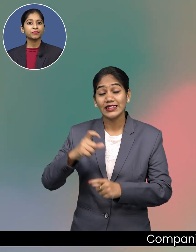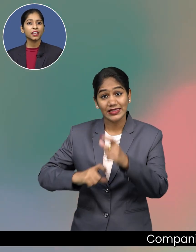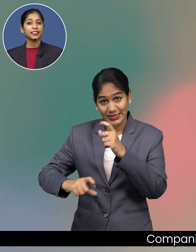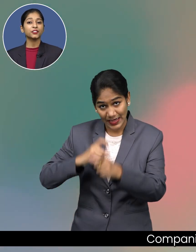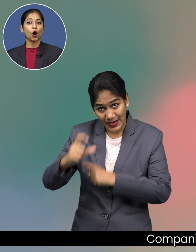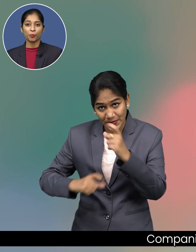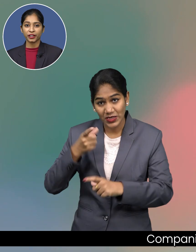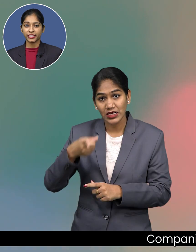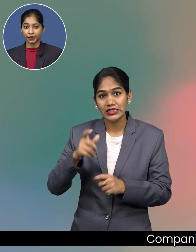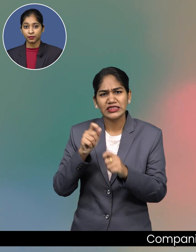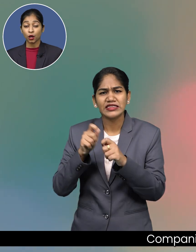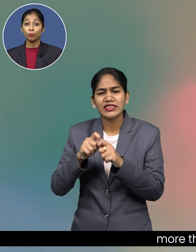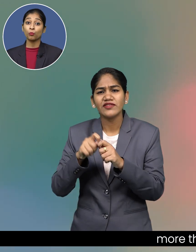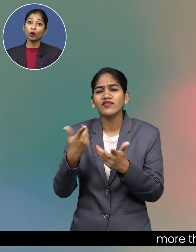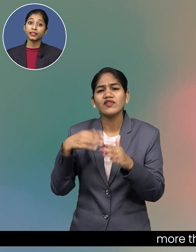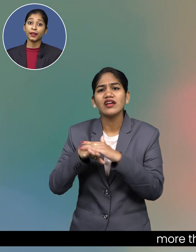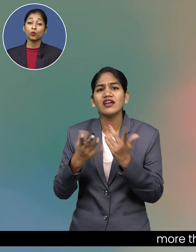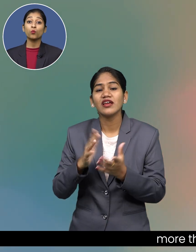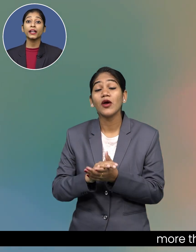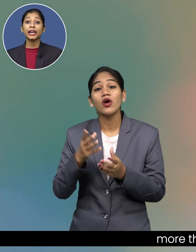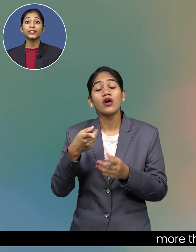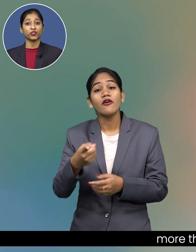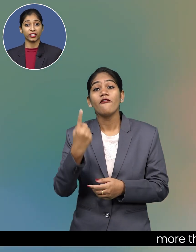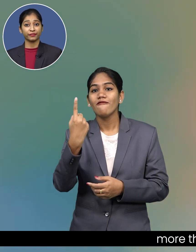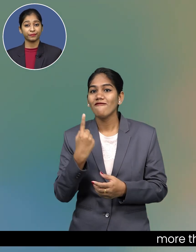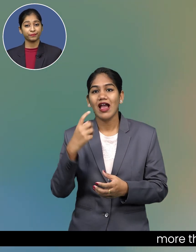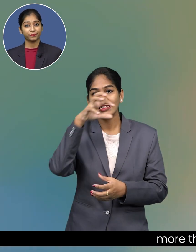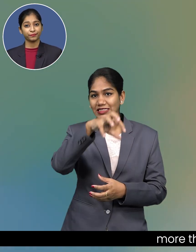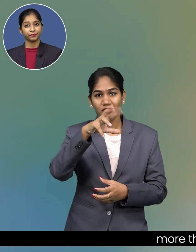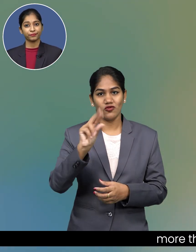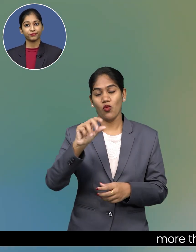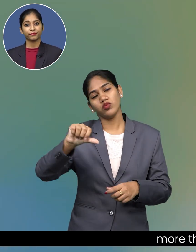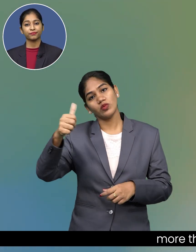companies that operate in more than one country.